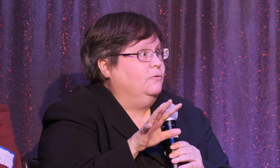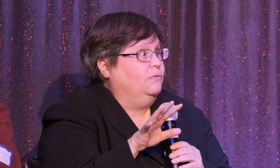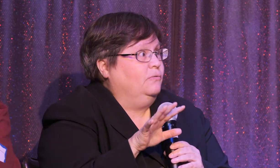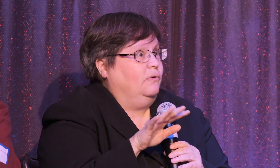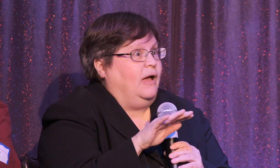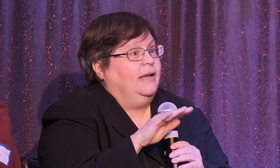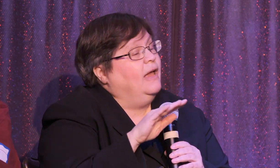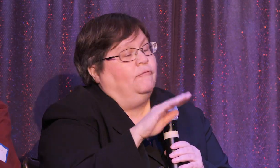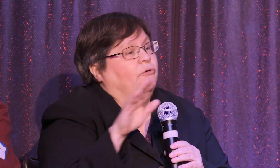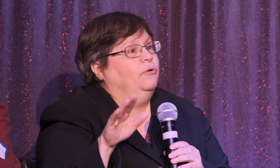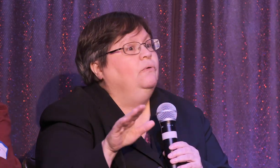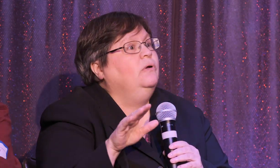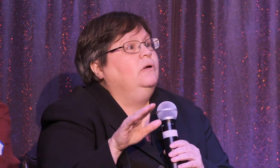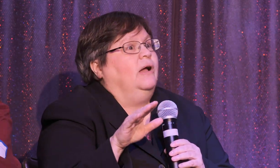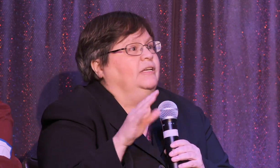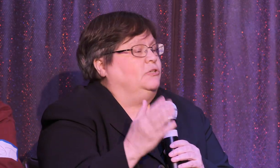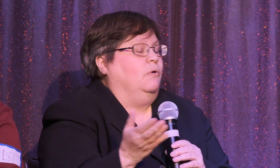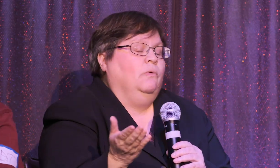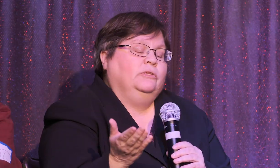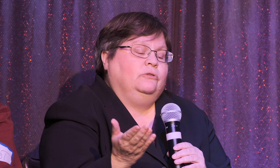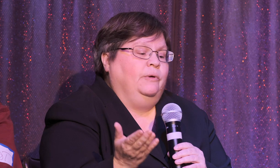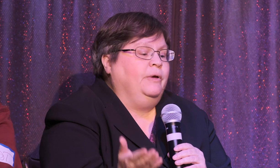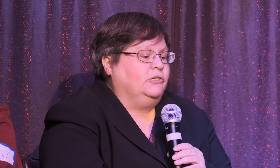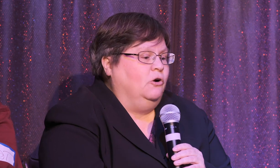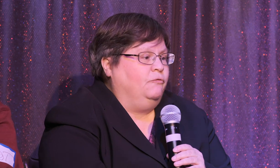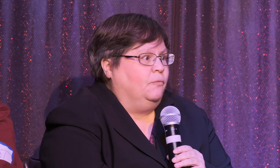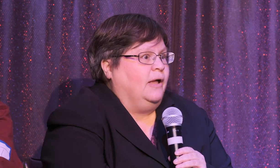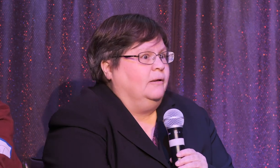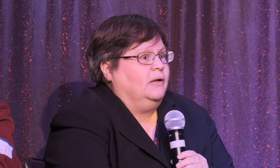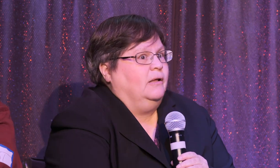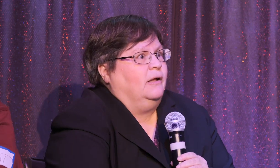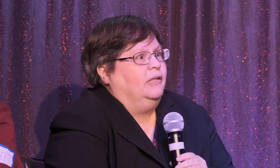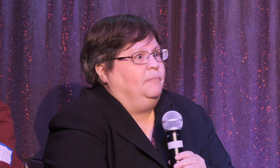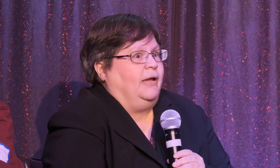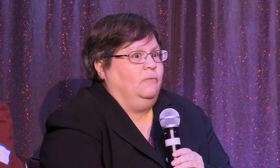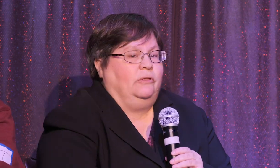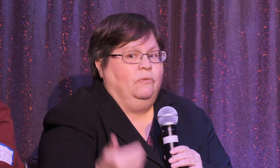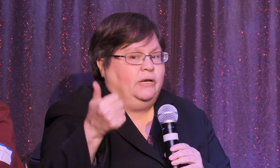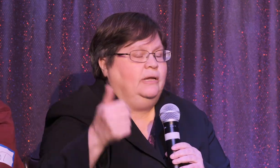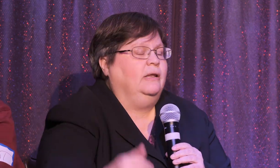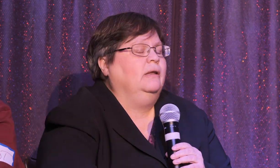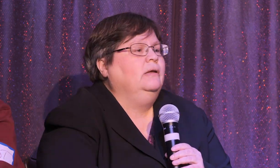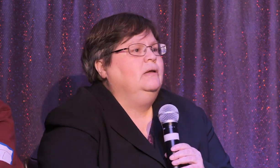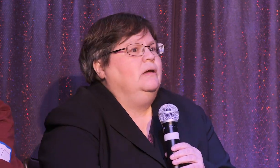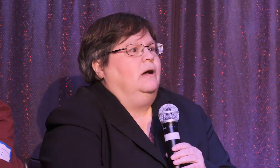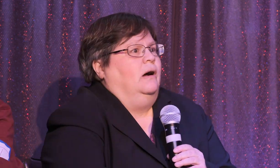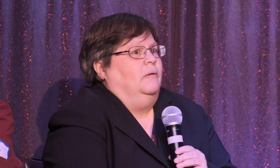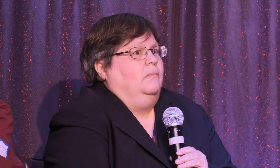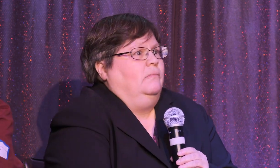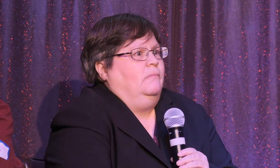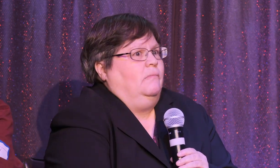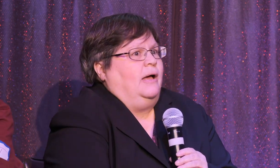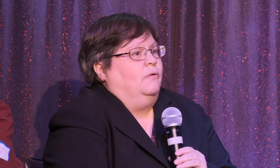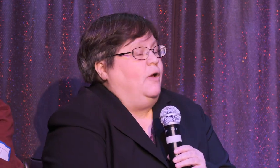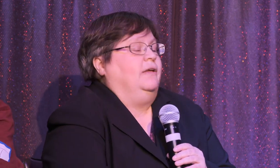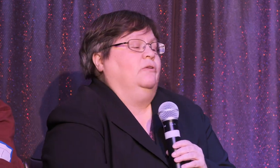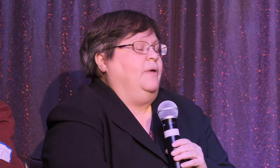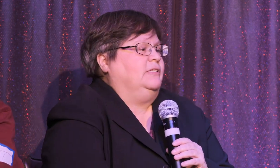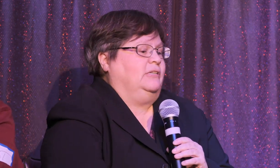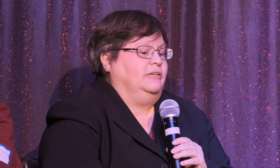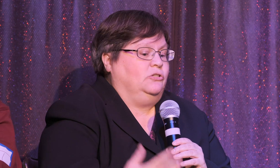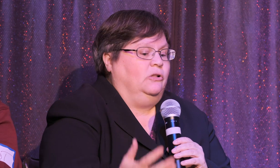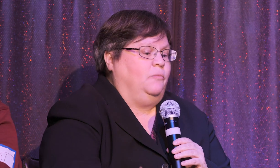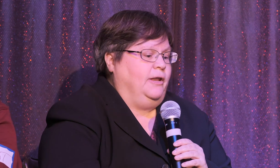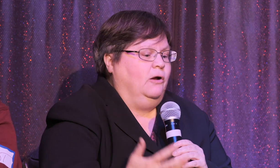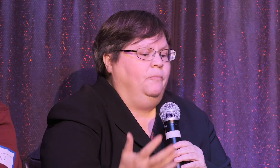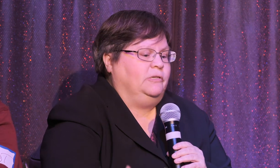honor I ever do. I just wrote one 3 weeks ago for Rolla Klepek with Owen Keenan. On a regular